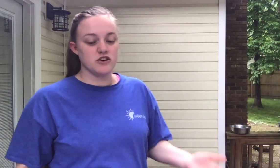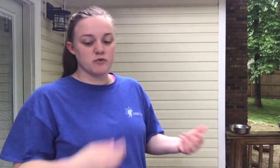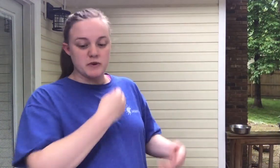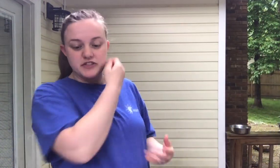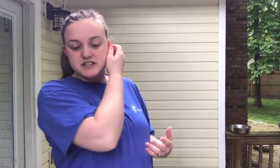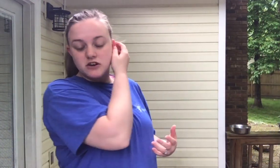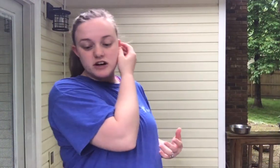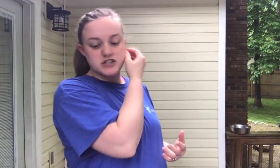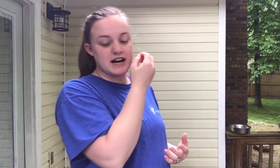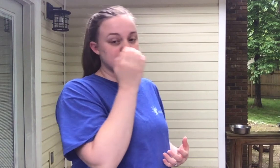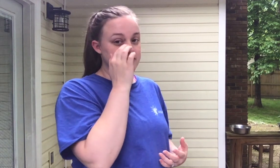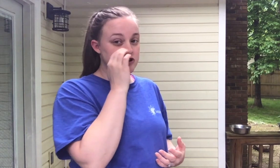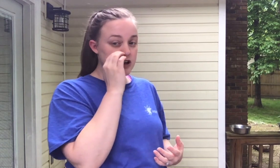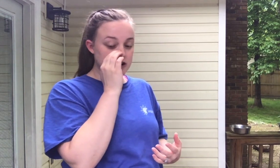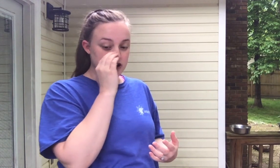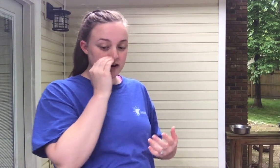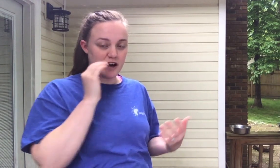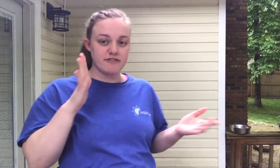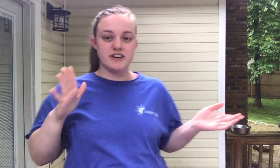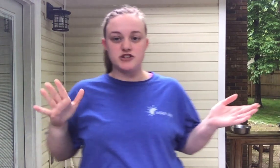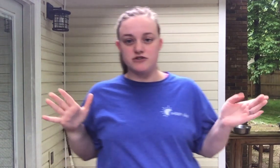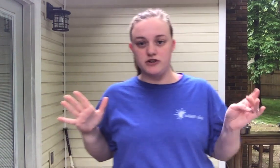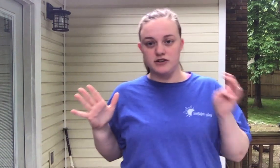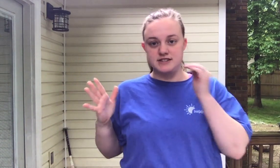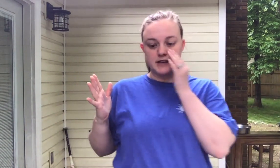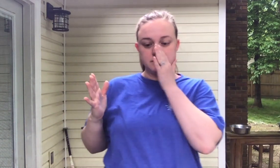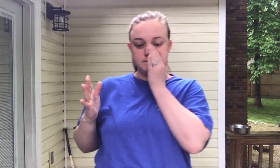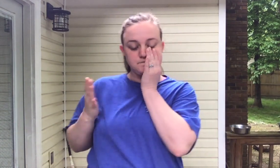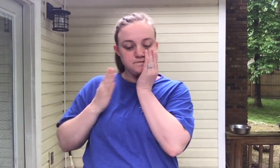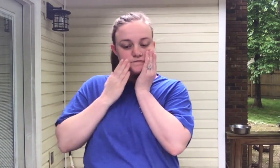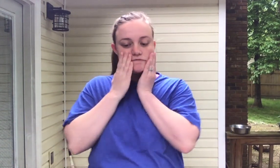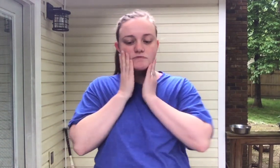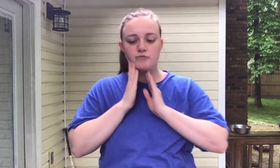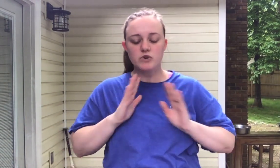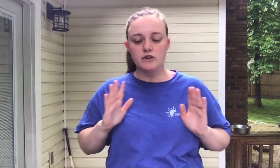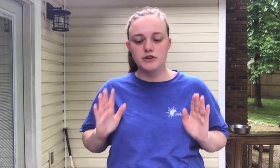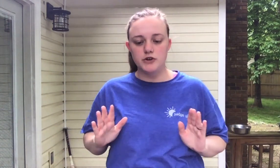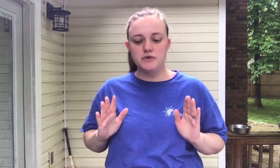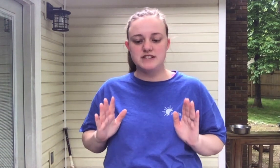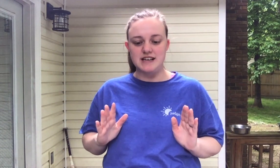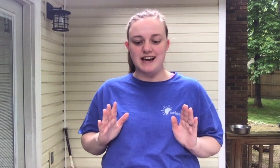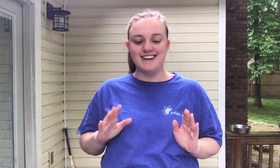with this contrastive structure, I'll face you so you can see it. You would say,